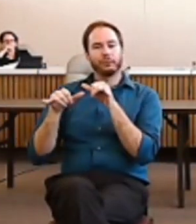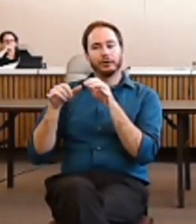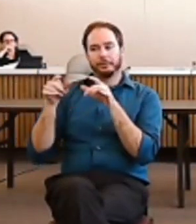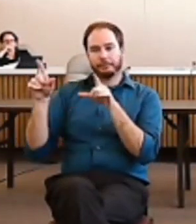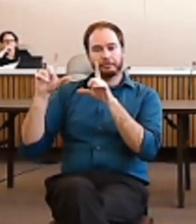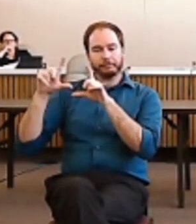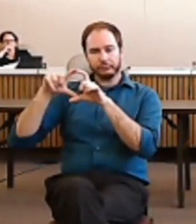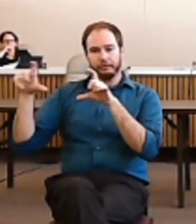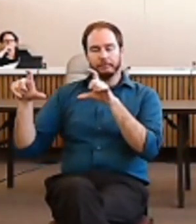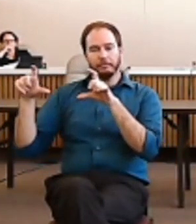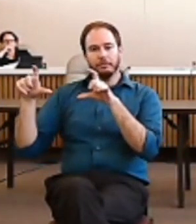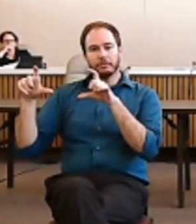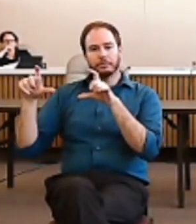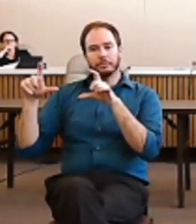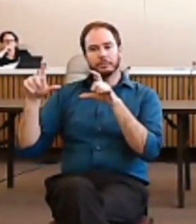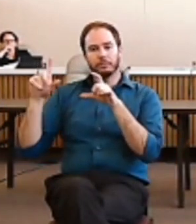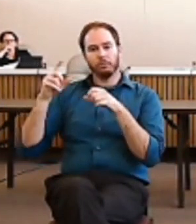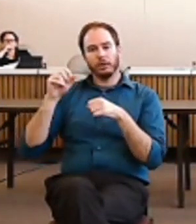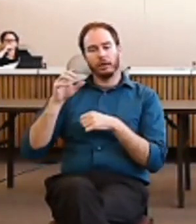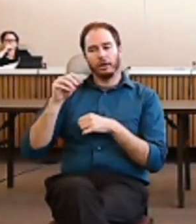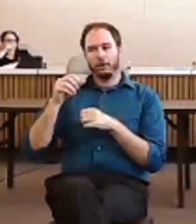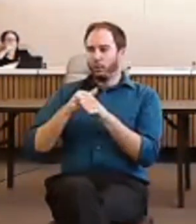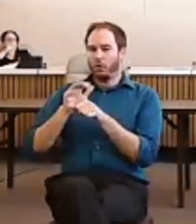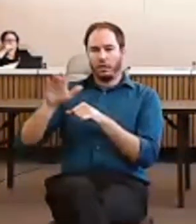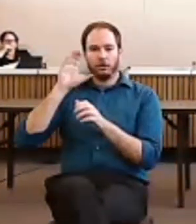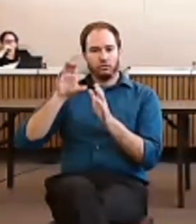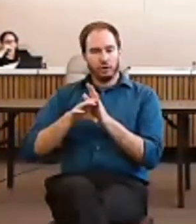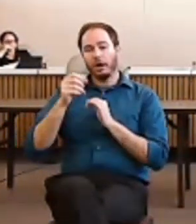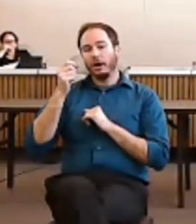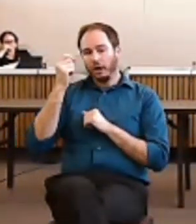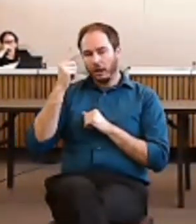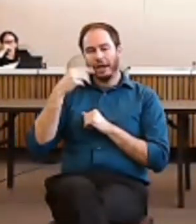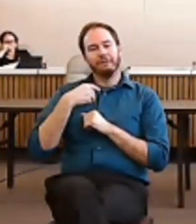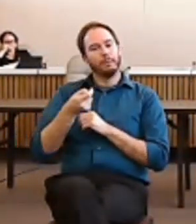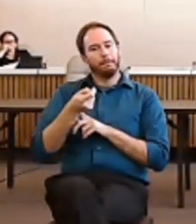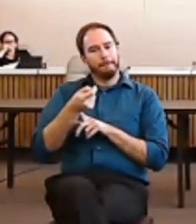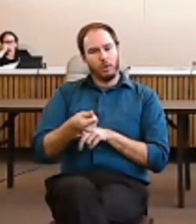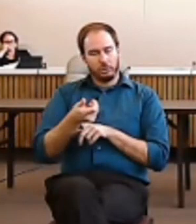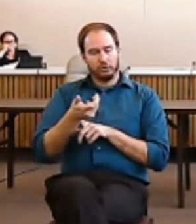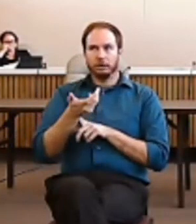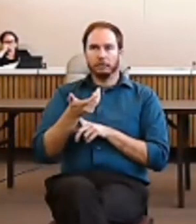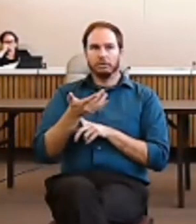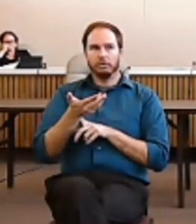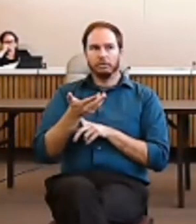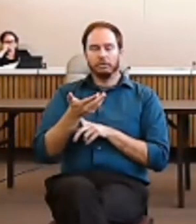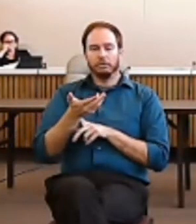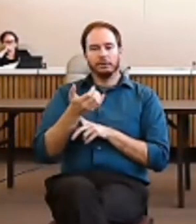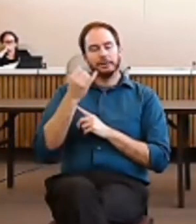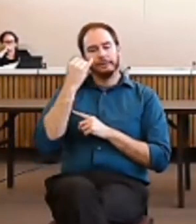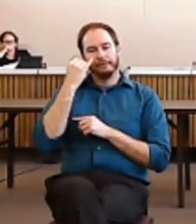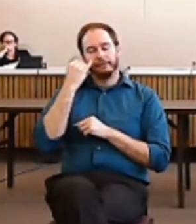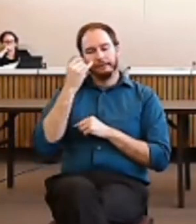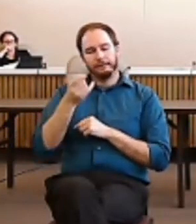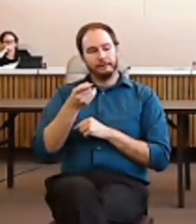the driveway isn't coming would also remain according to their drawing. But there would be a portion of, if you know, you go on